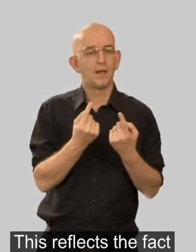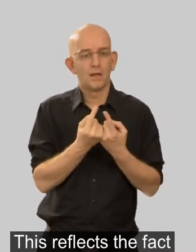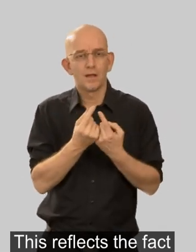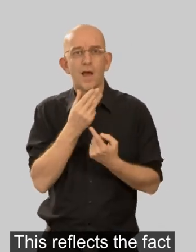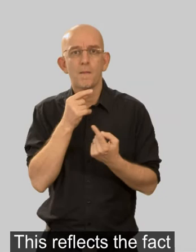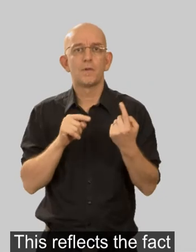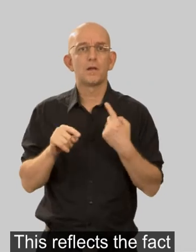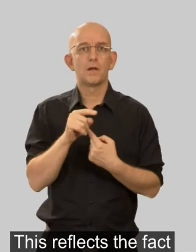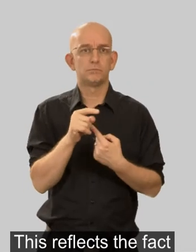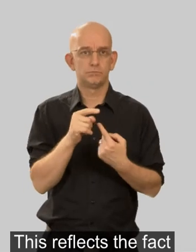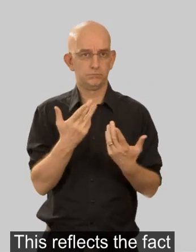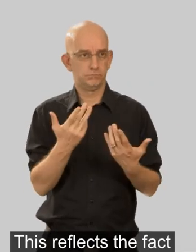are